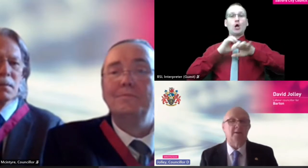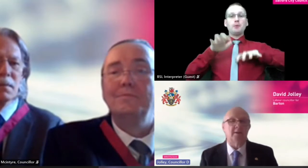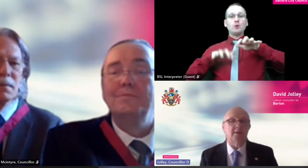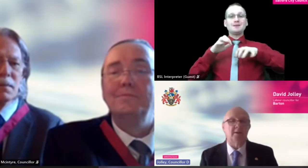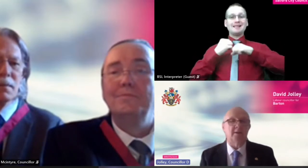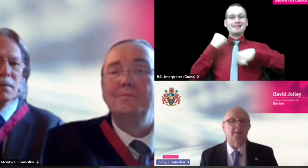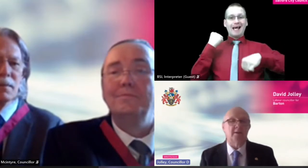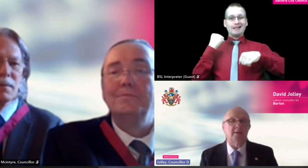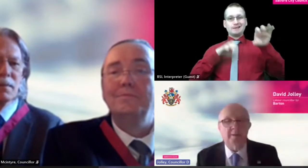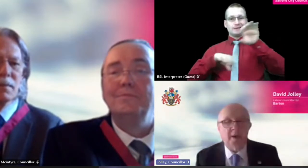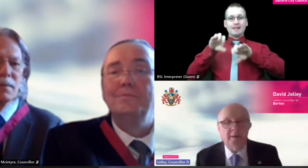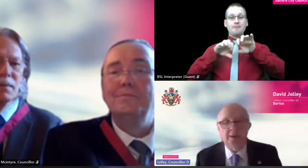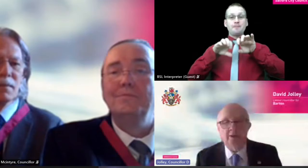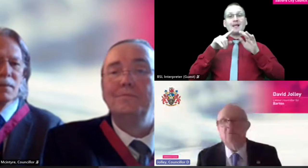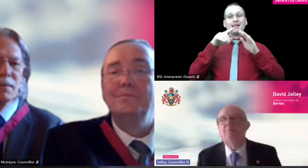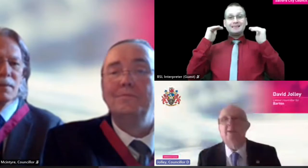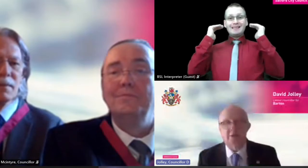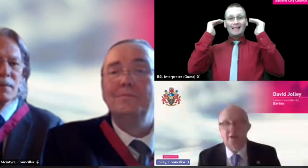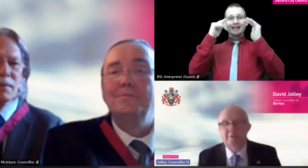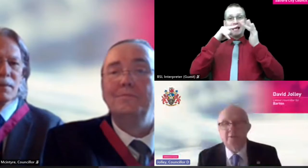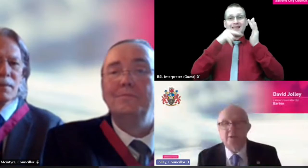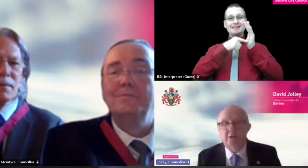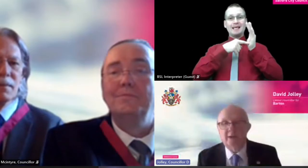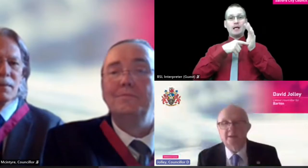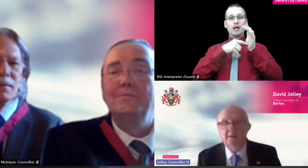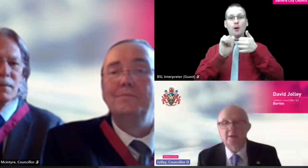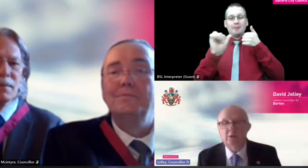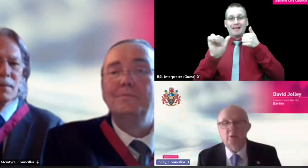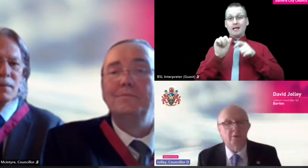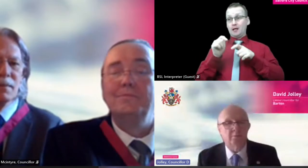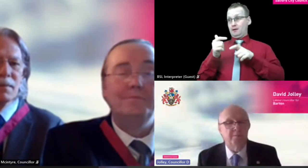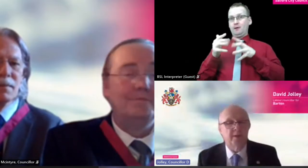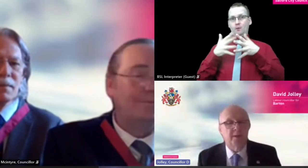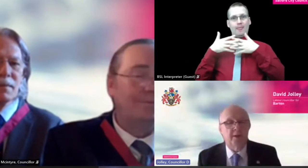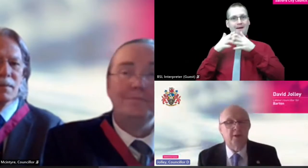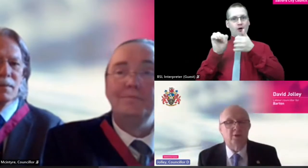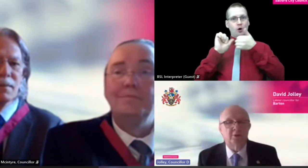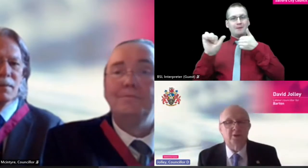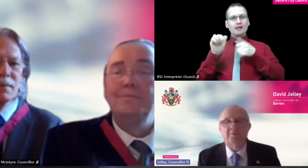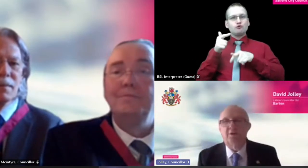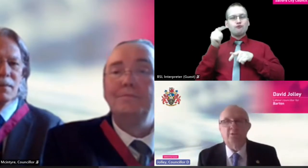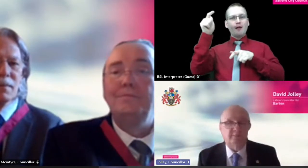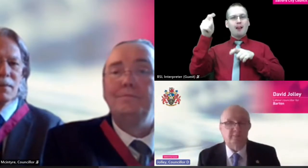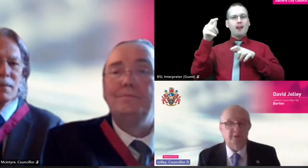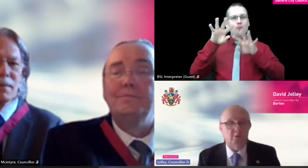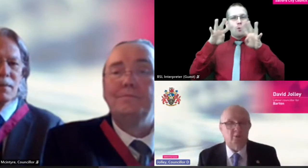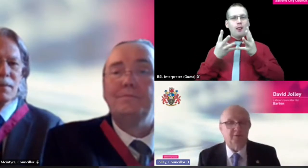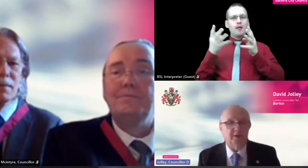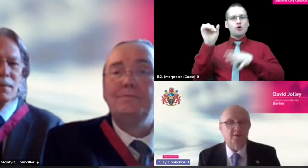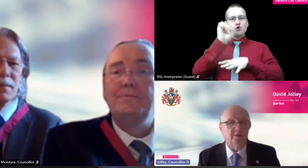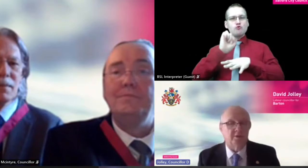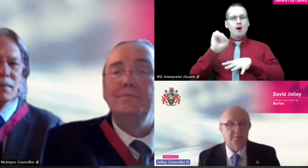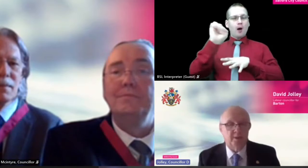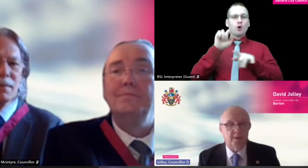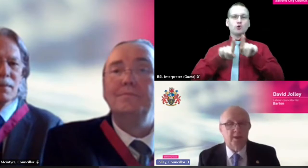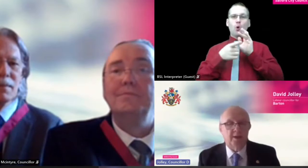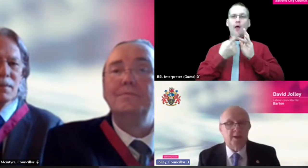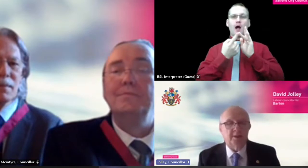IT manager with an American company and travelled to the US and Europe. He also achieved further professional